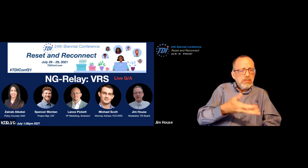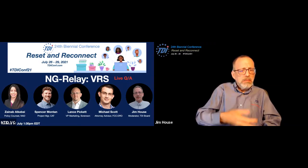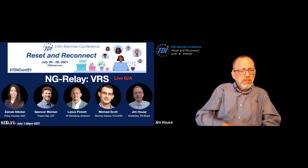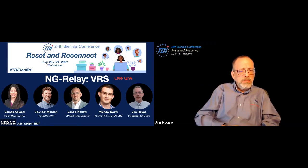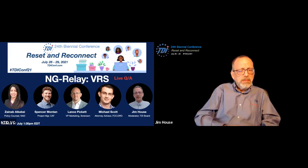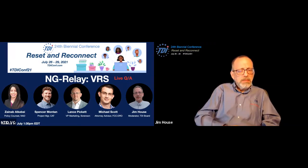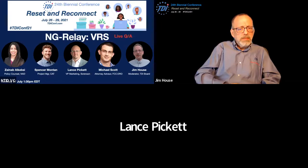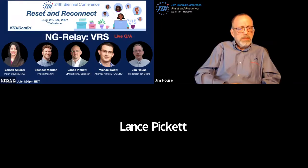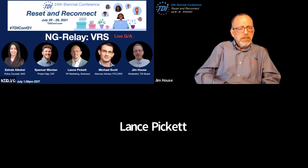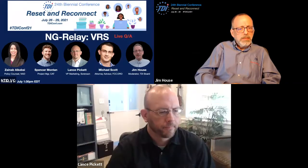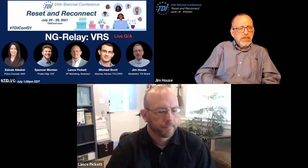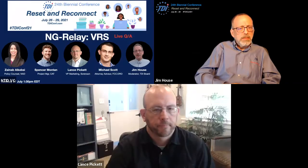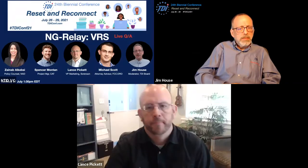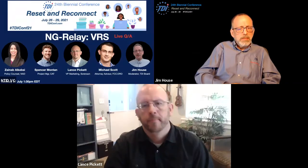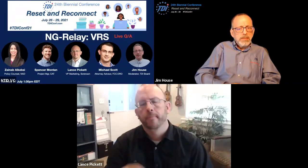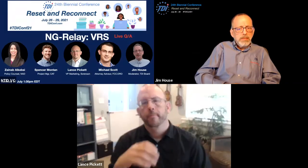Lance?